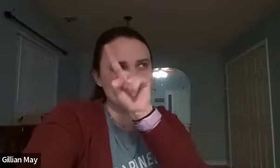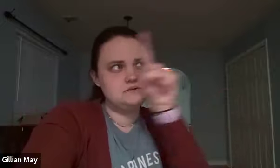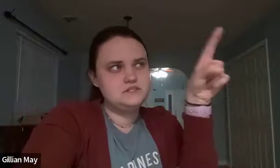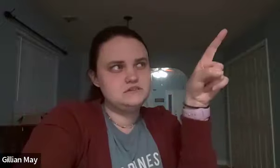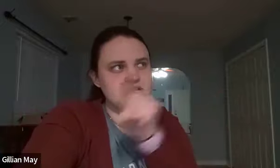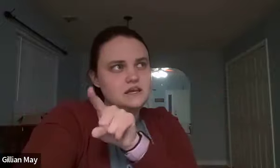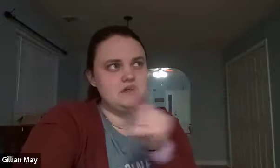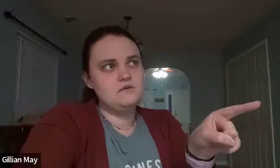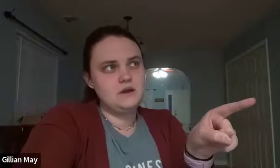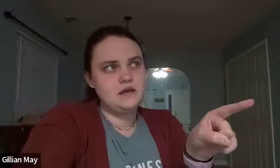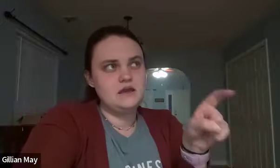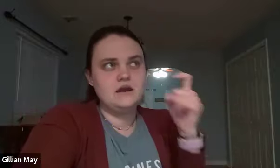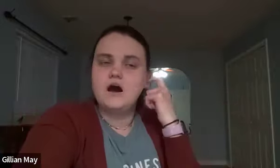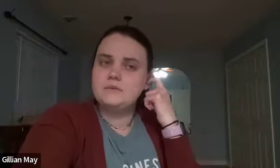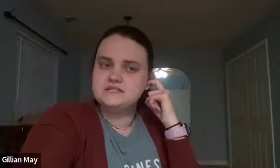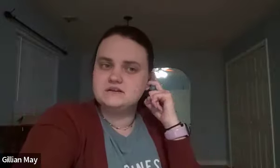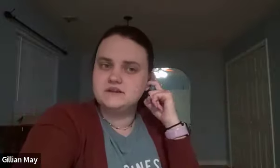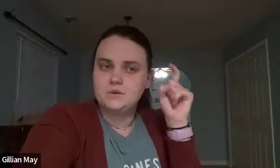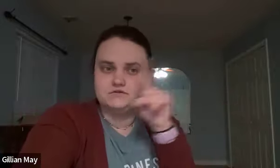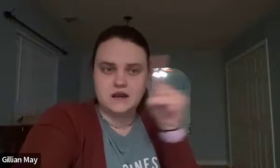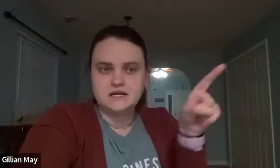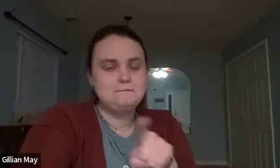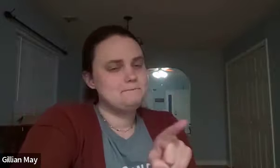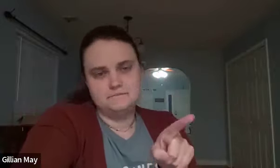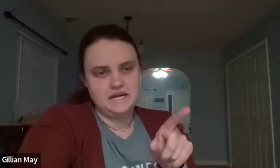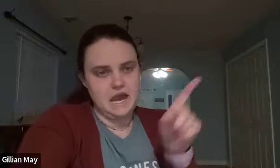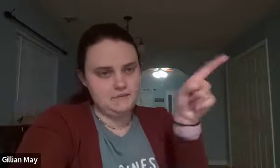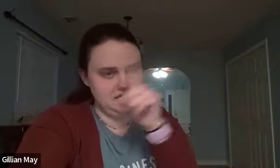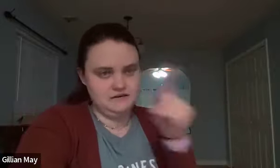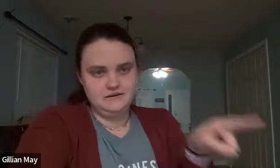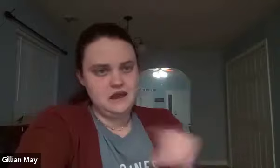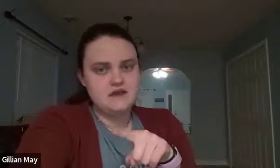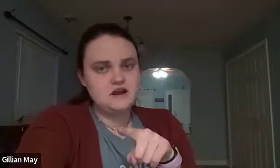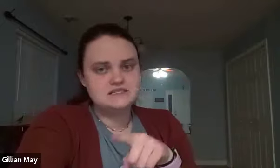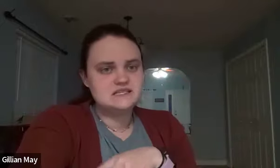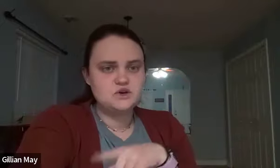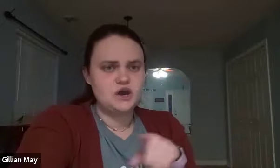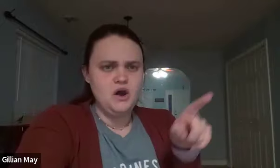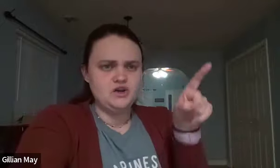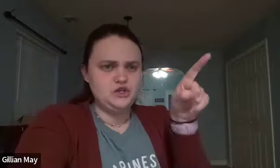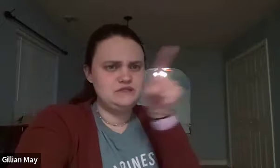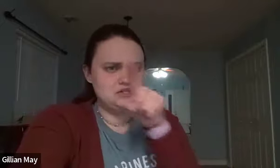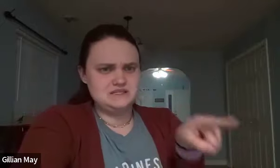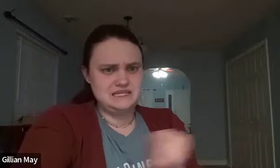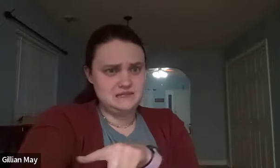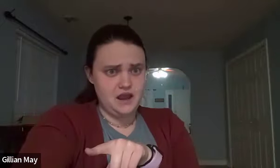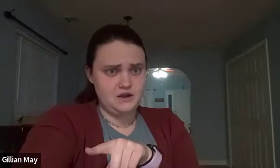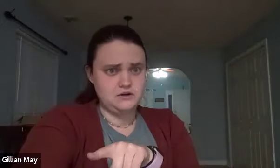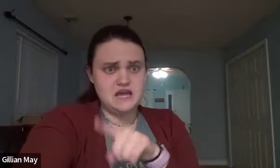you would do it in the way opposite of like how we write it. But I mean, I've not seen someone go, you did your Z backwards. I